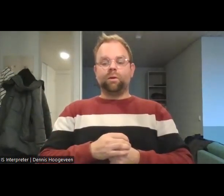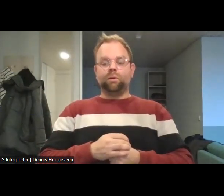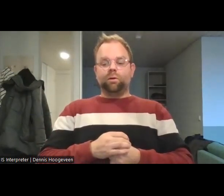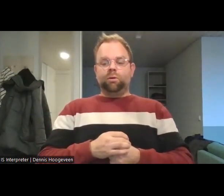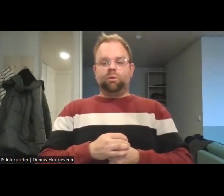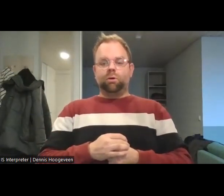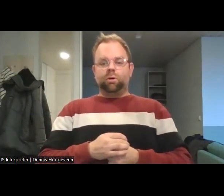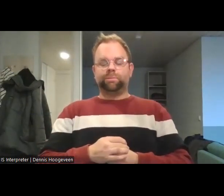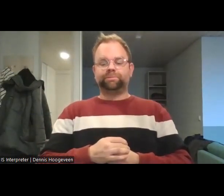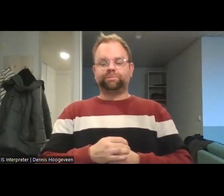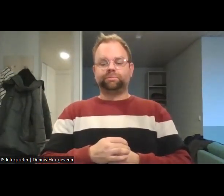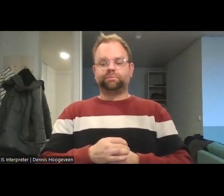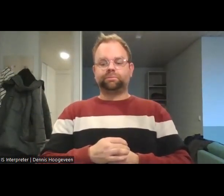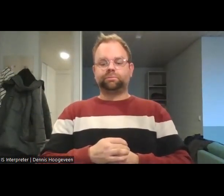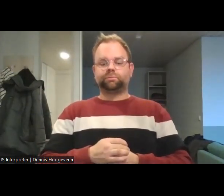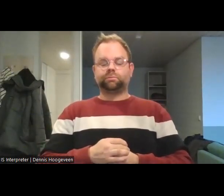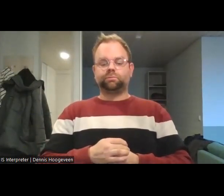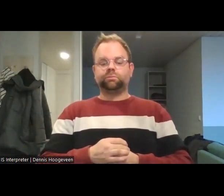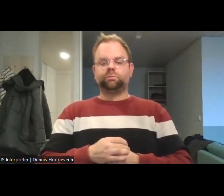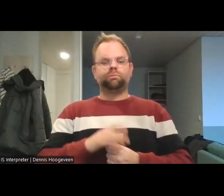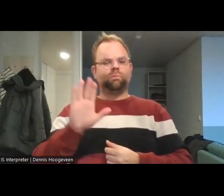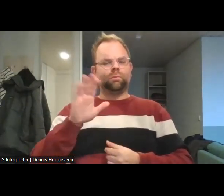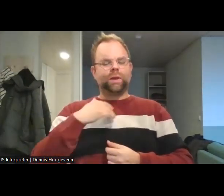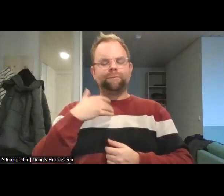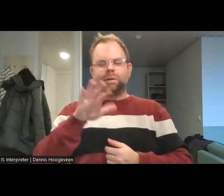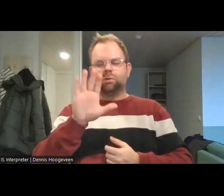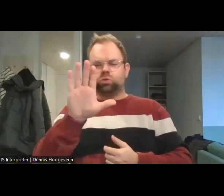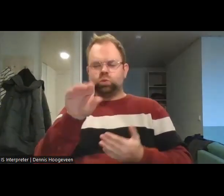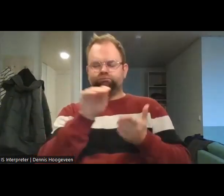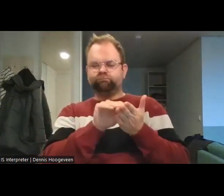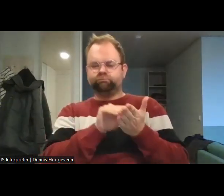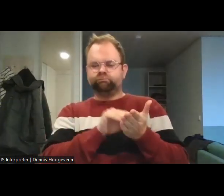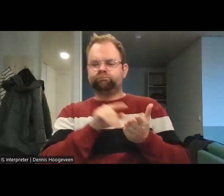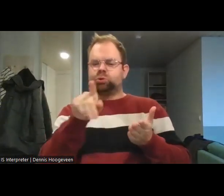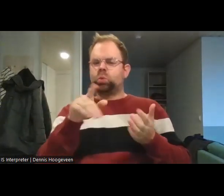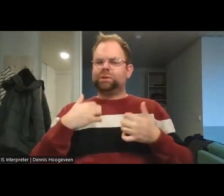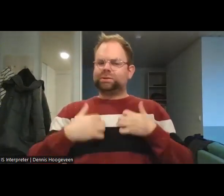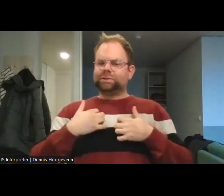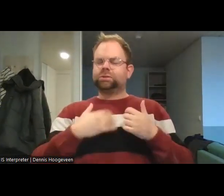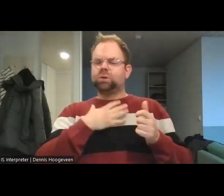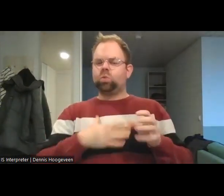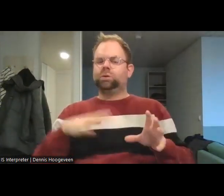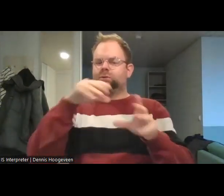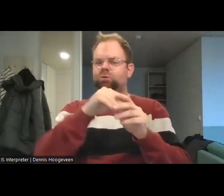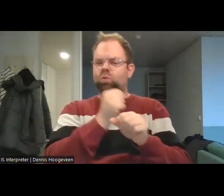being interested both in national level, but as well online learning opportunities. And